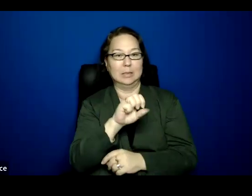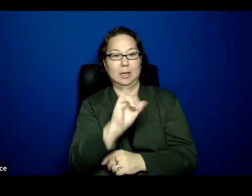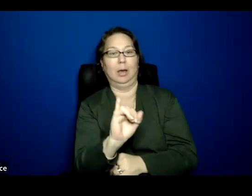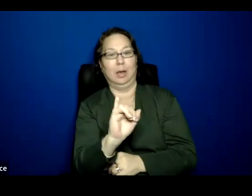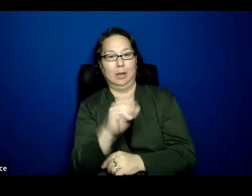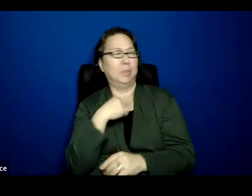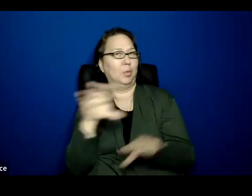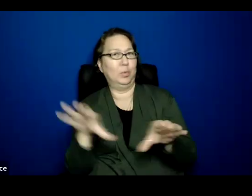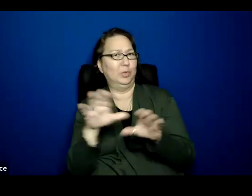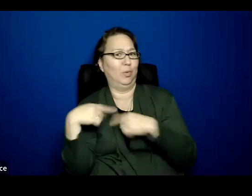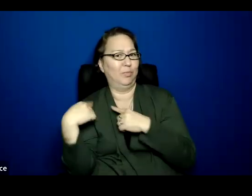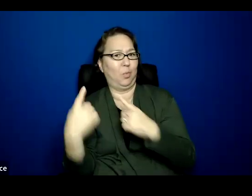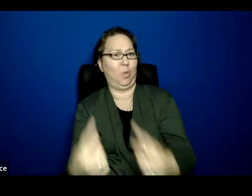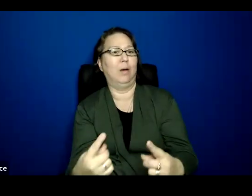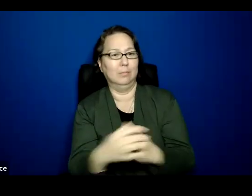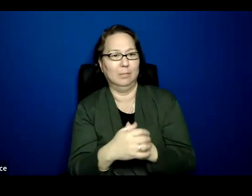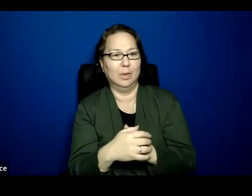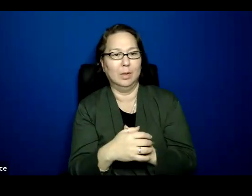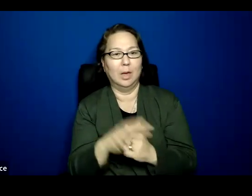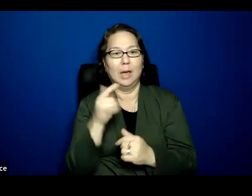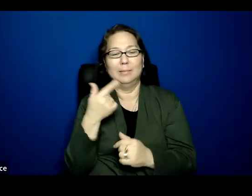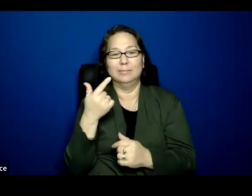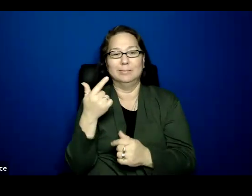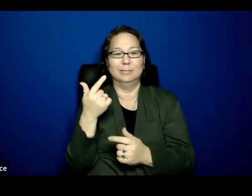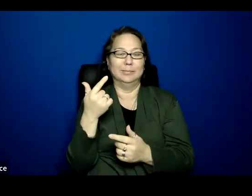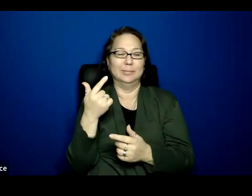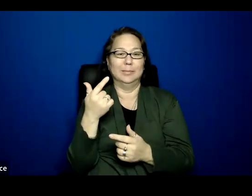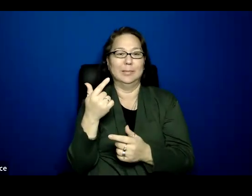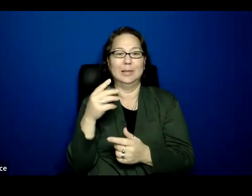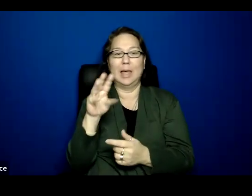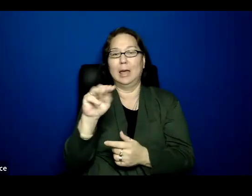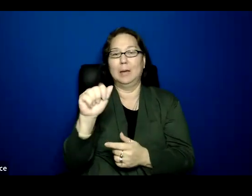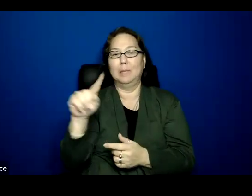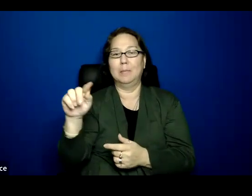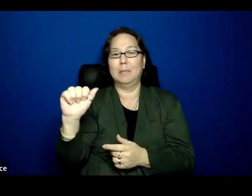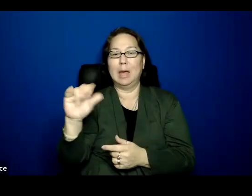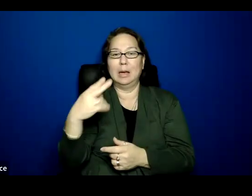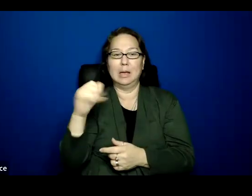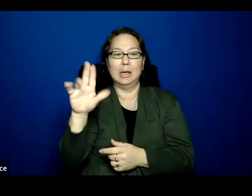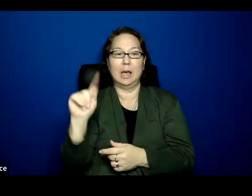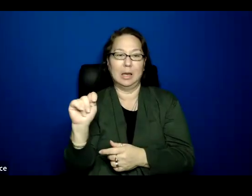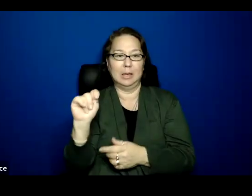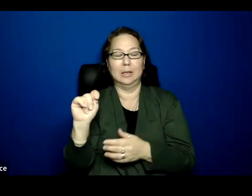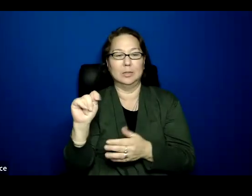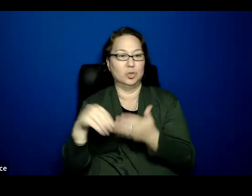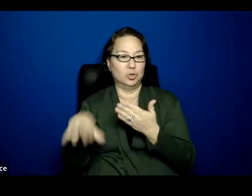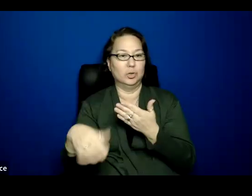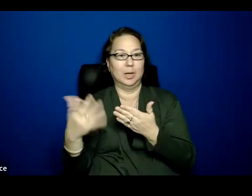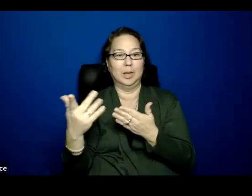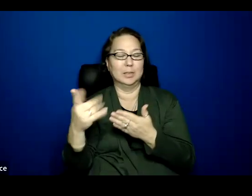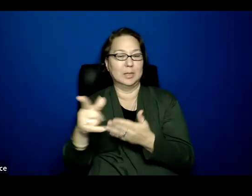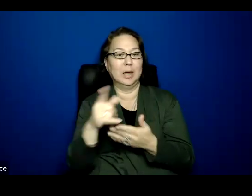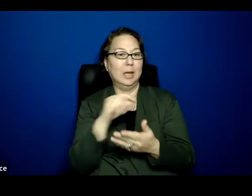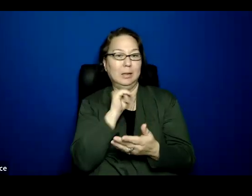the remaining students who are not in the building, who are not in the program, are in inclusive SEI. And so we have multiple